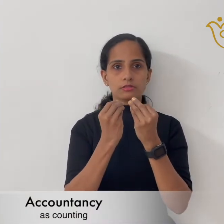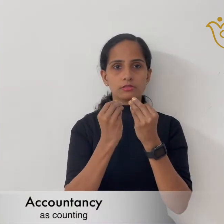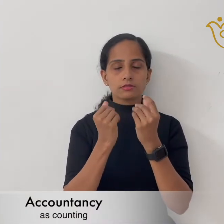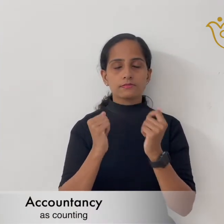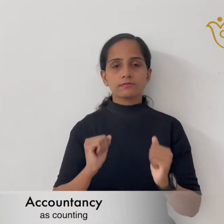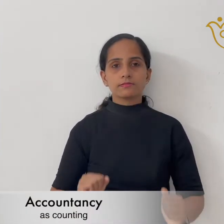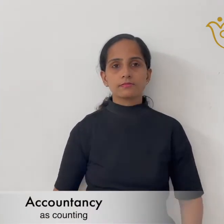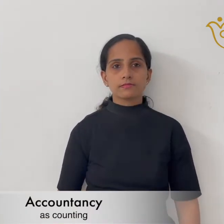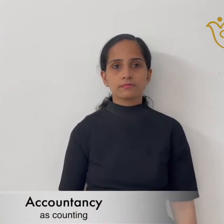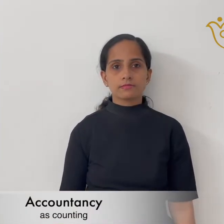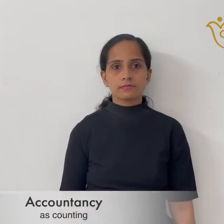accountancy,